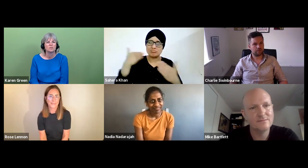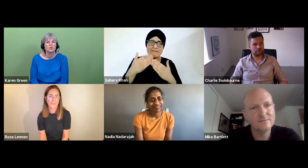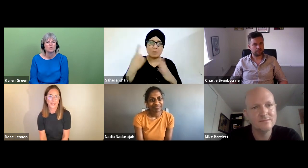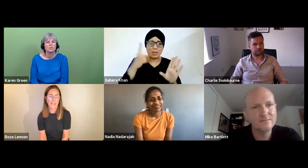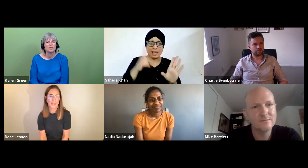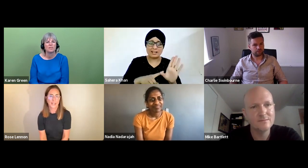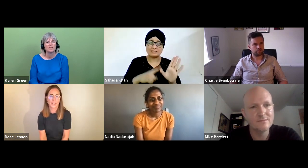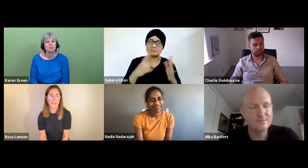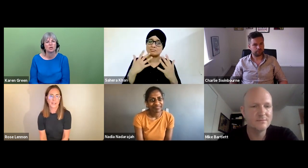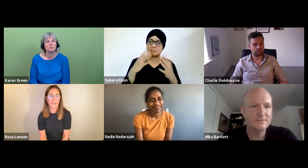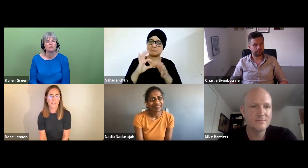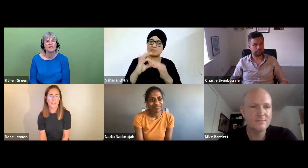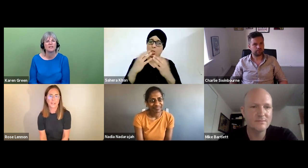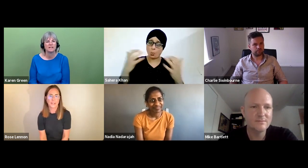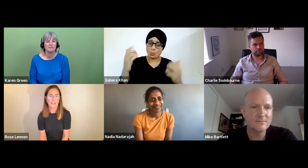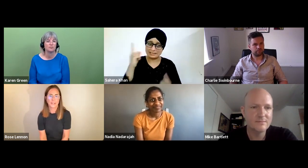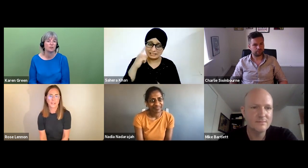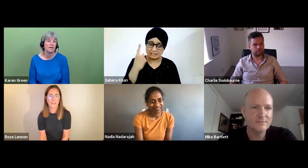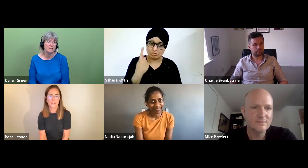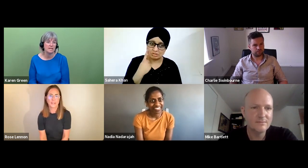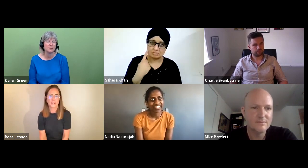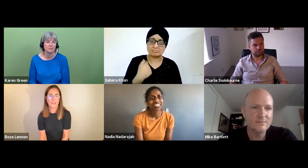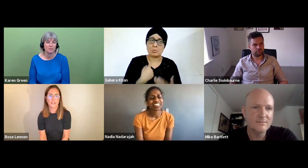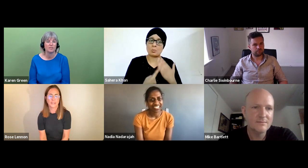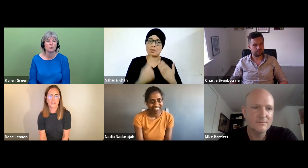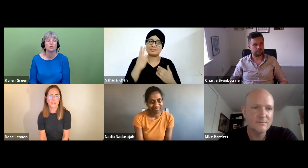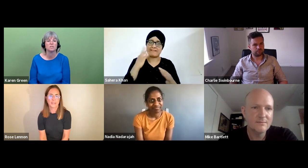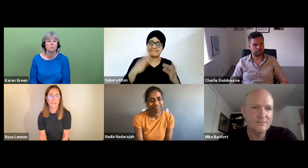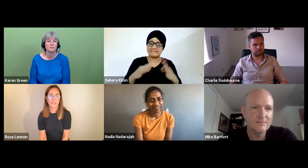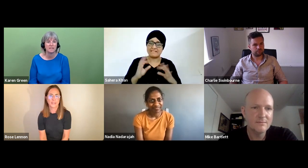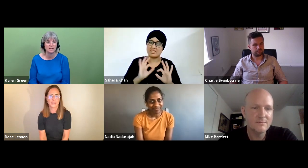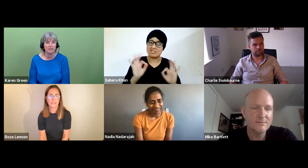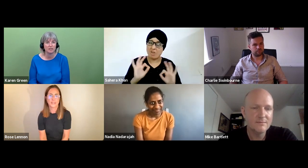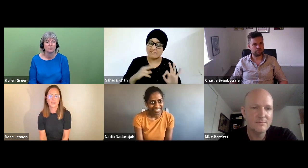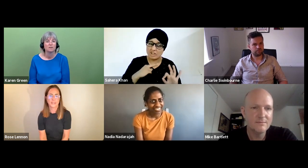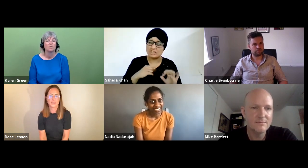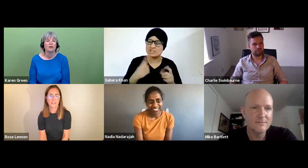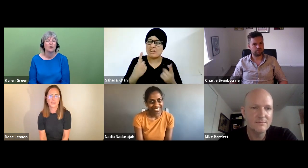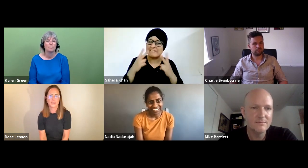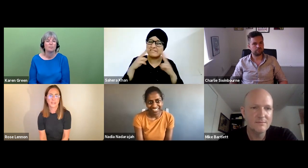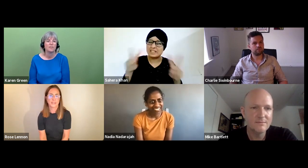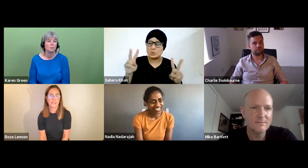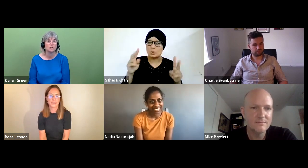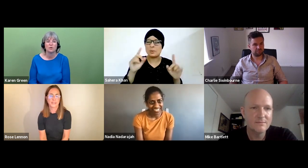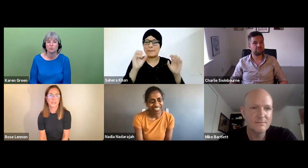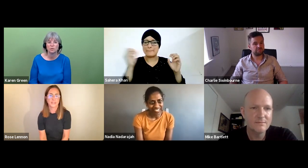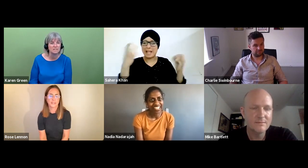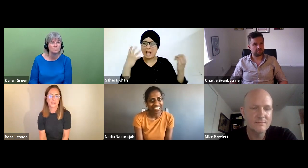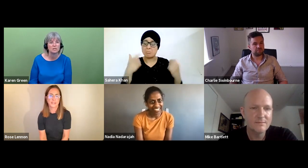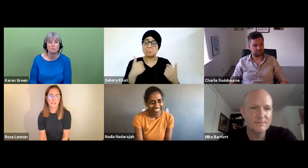So that's shown regularly for a year. The audience was hearing. There was no voices, it was